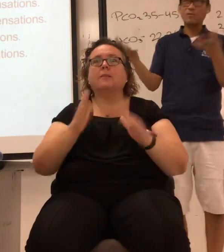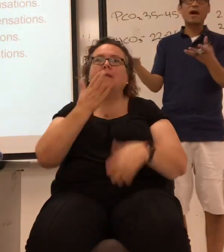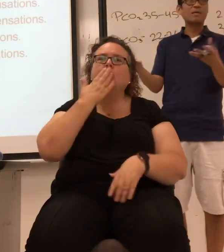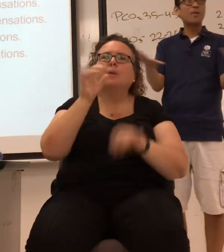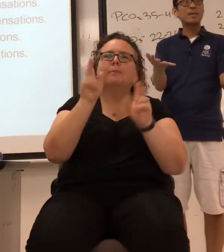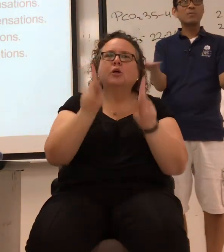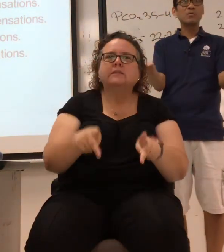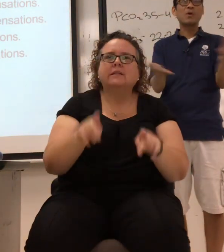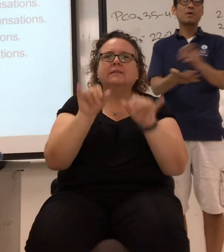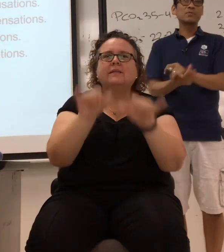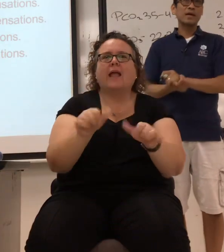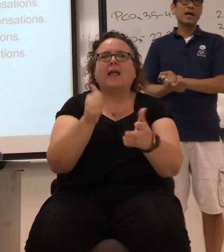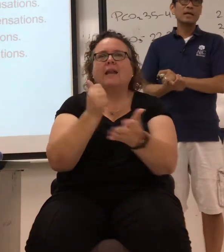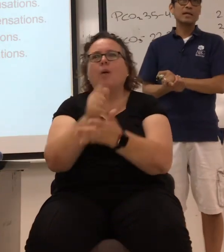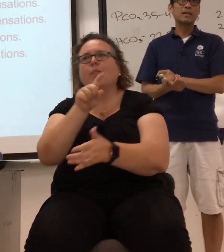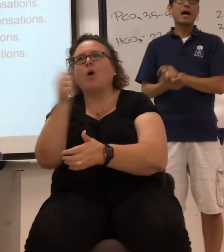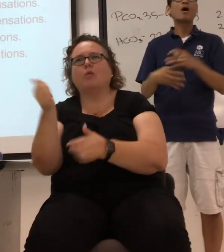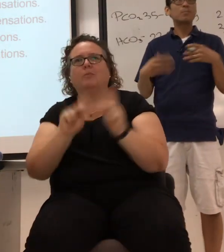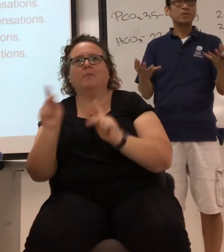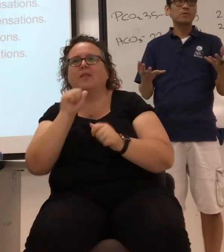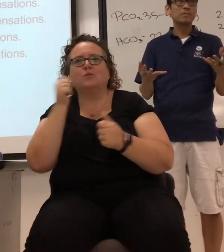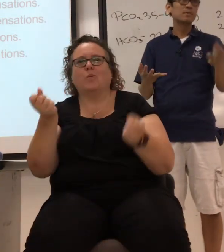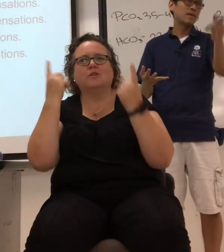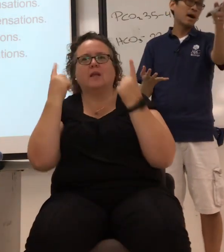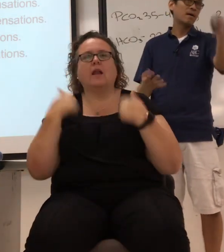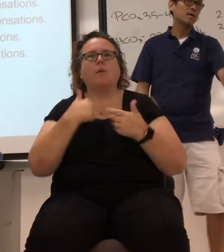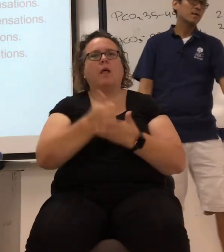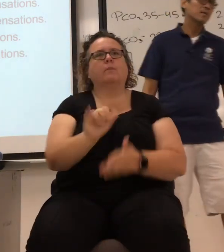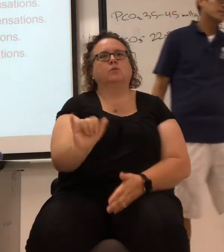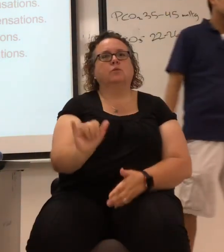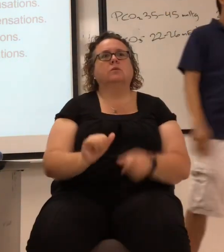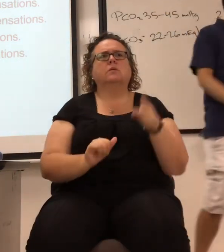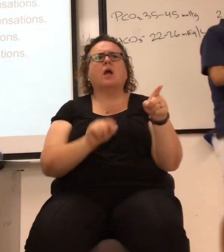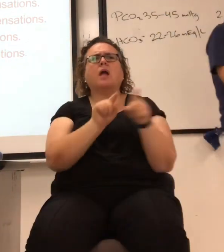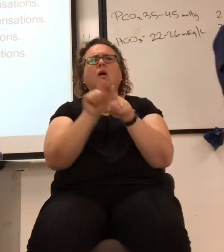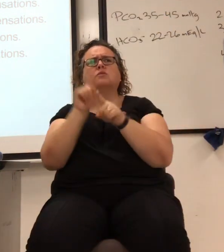high, low. Okay, it's a respiratory cause.